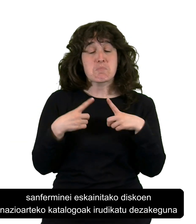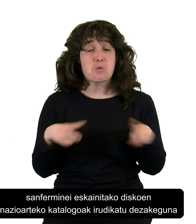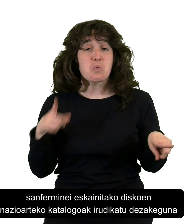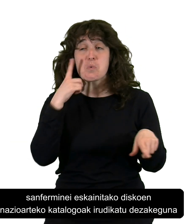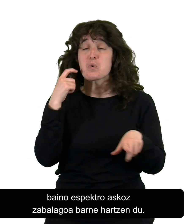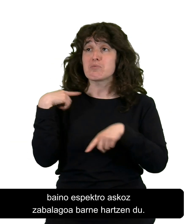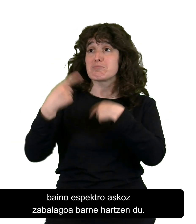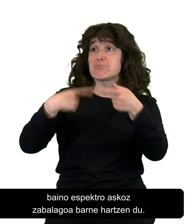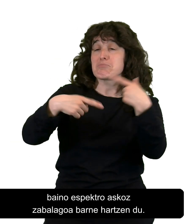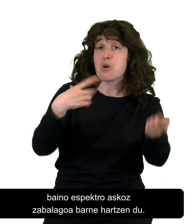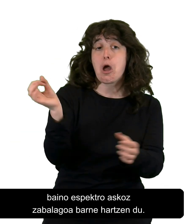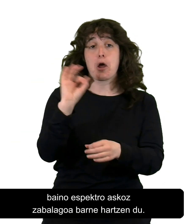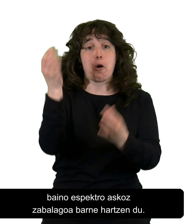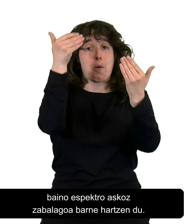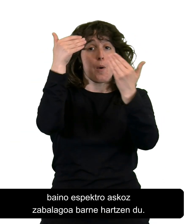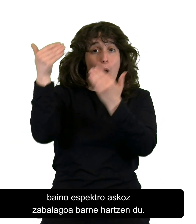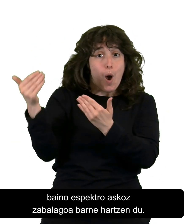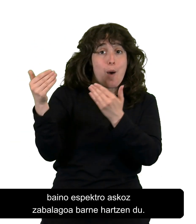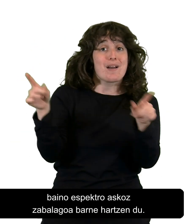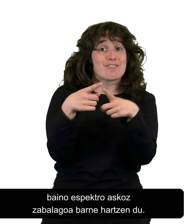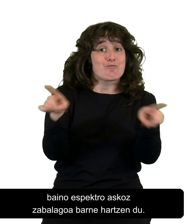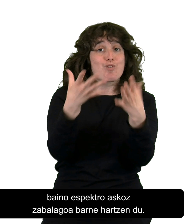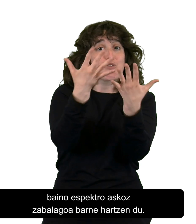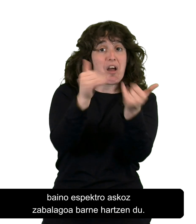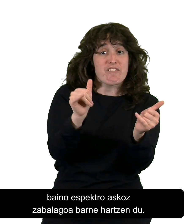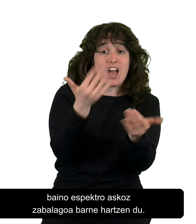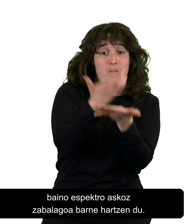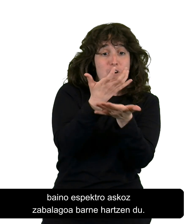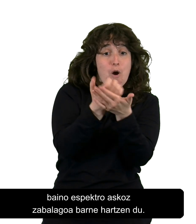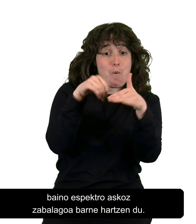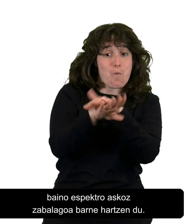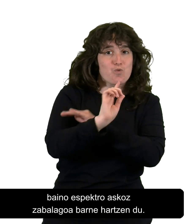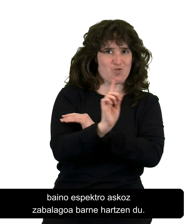baino espektro asko zabalagoa barne hartzen du.